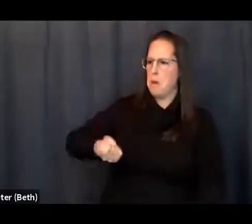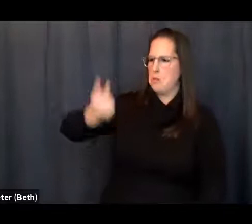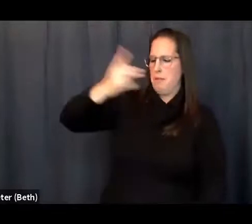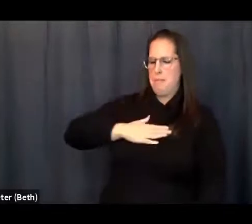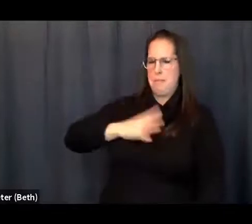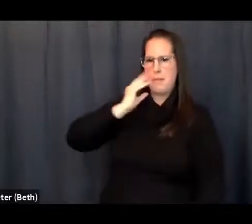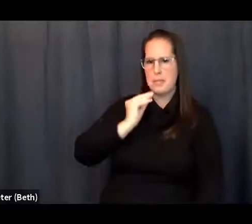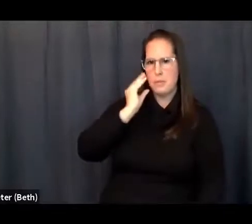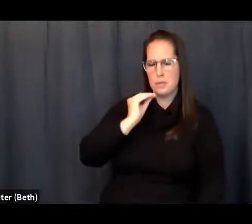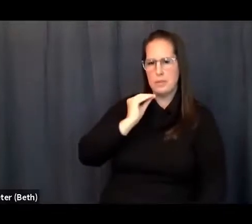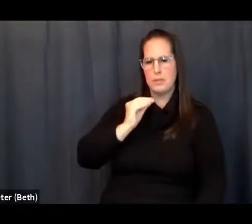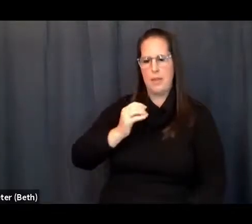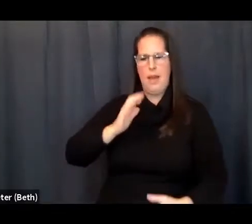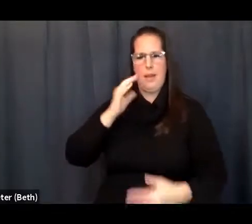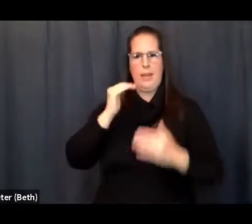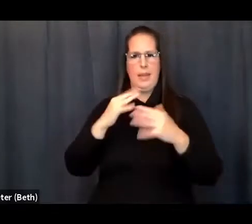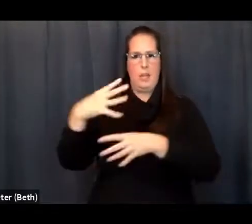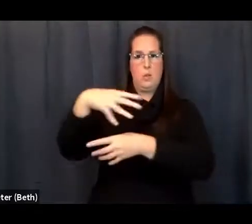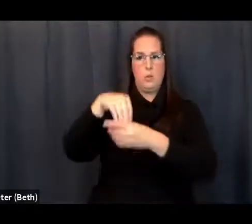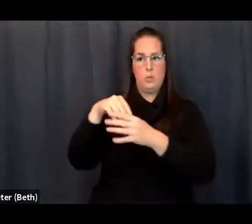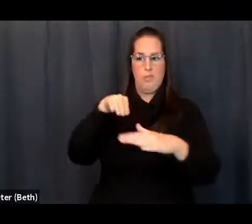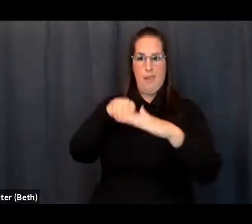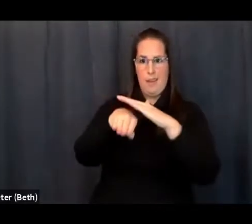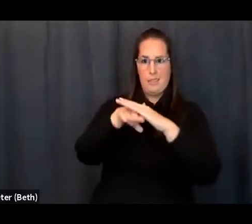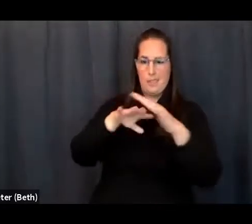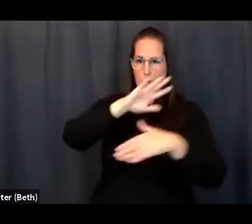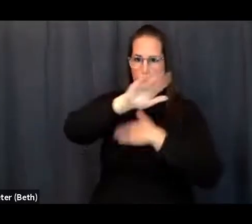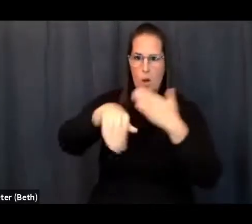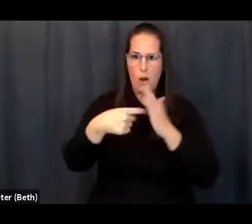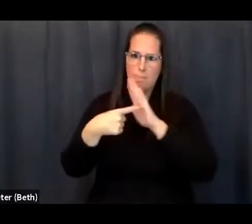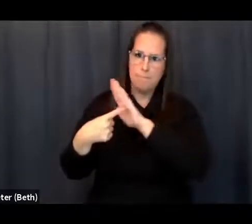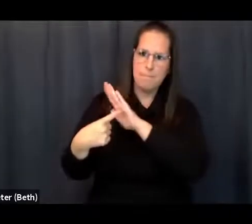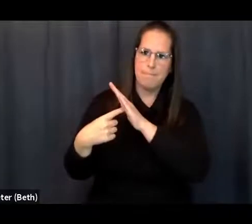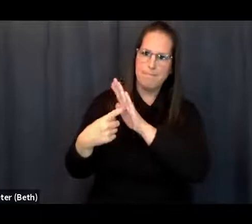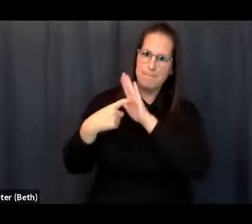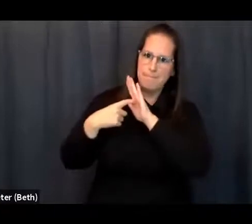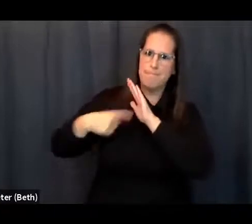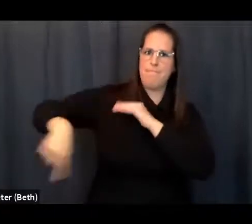inclusion access, we all need the same equity language.